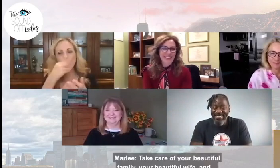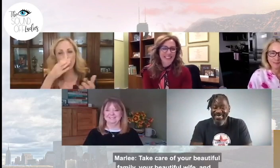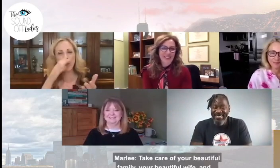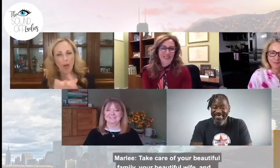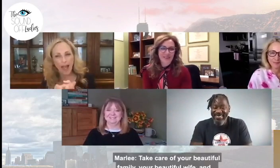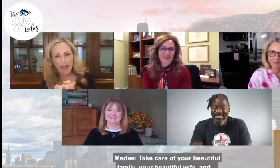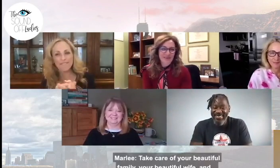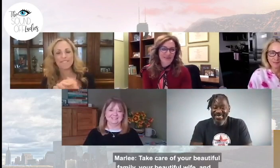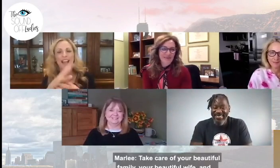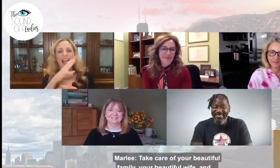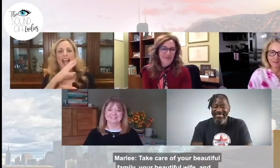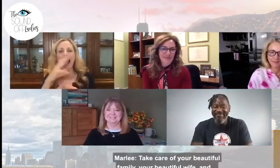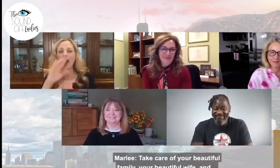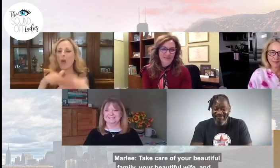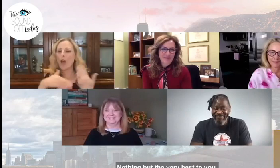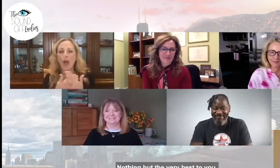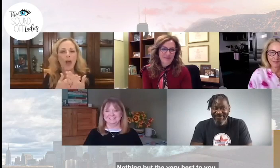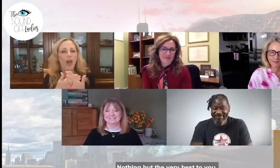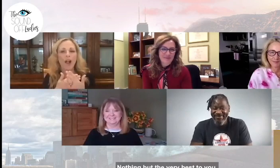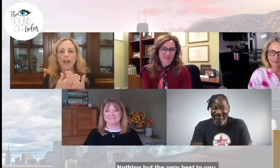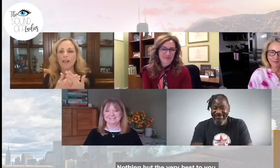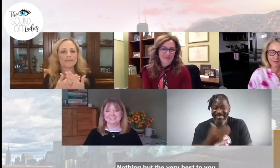Take care of your beautiful family, your wife, and all.